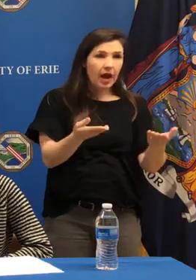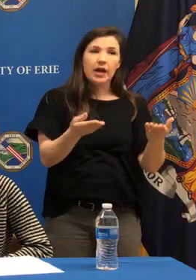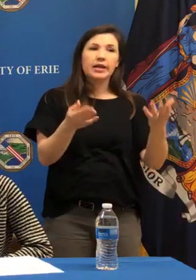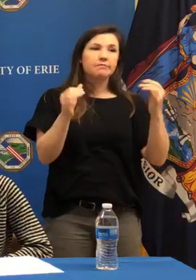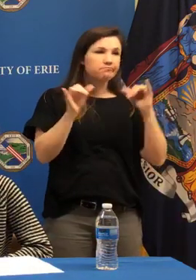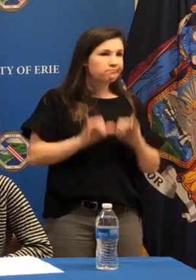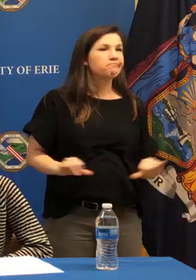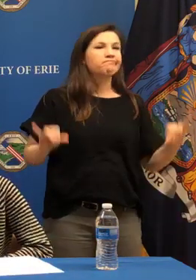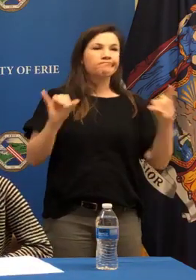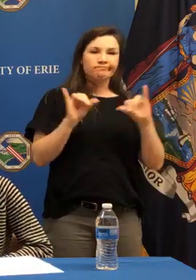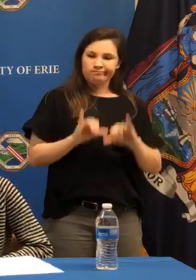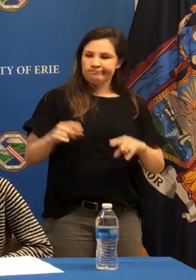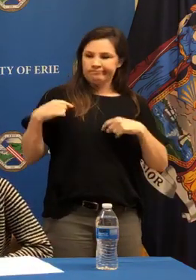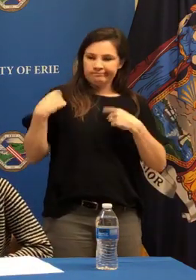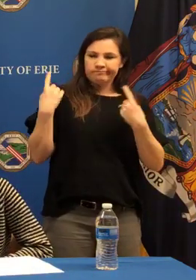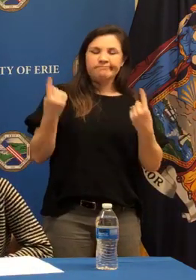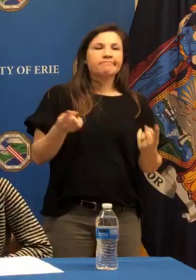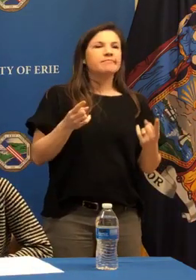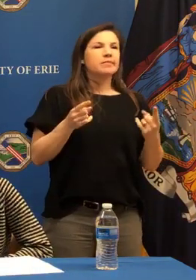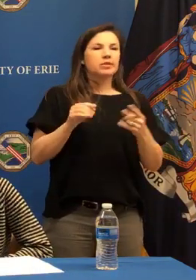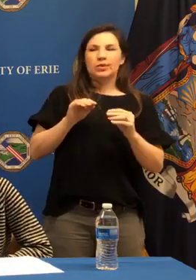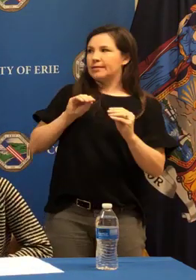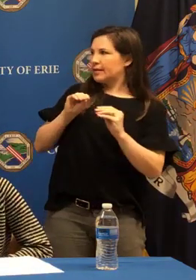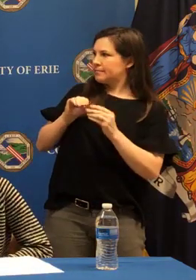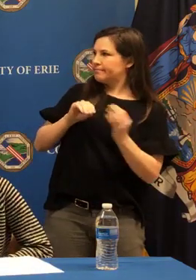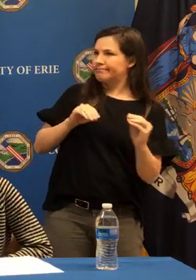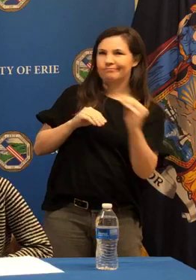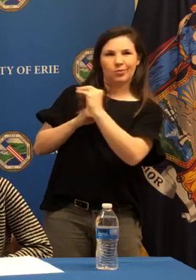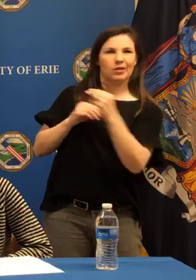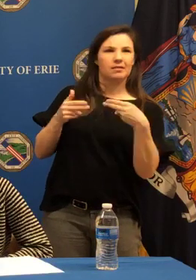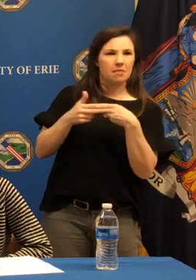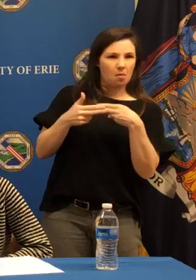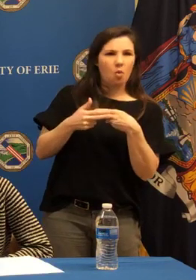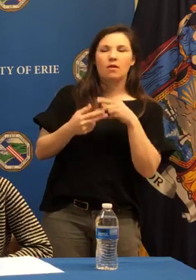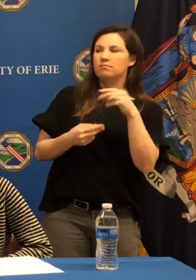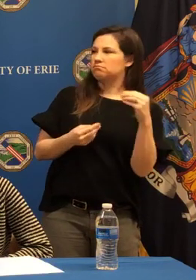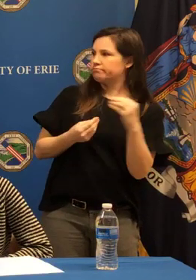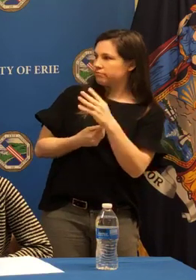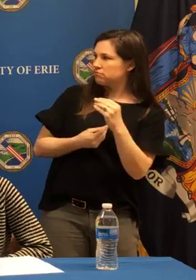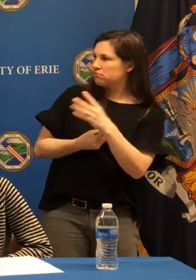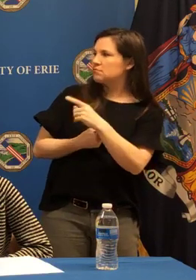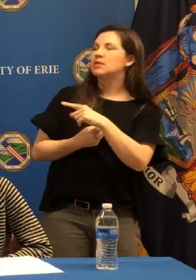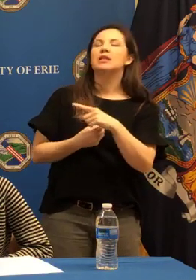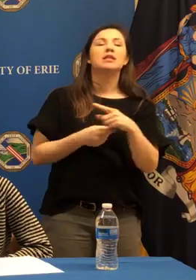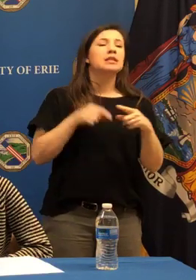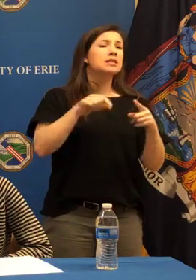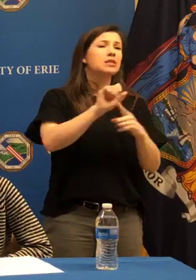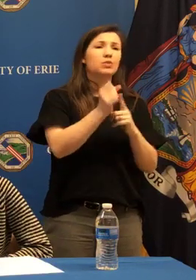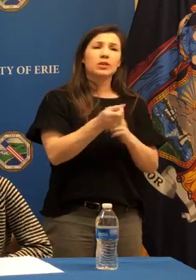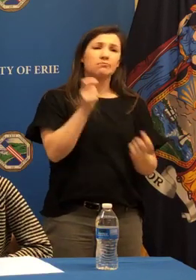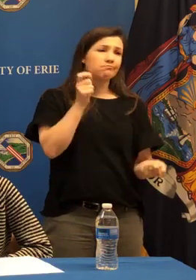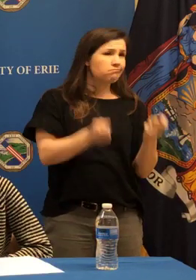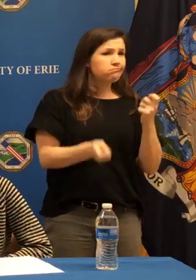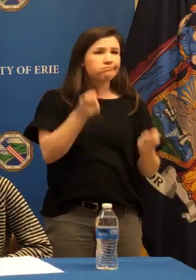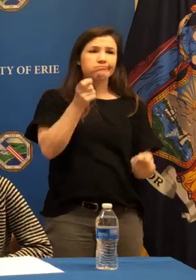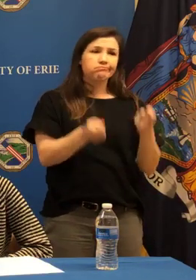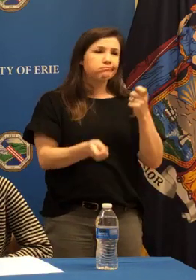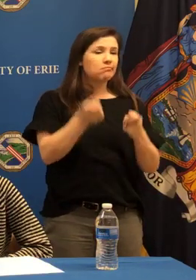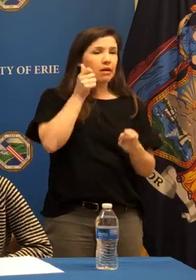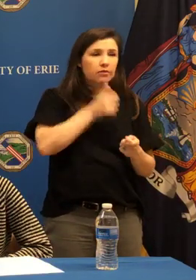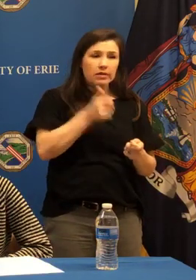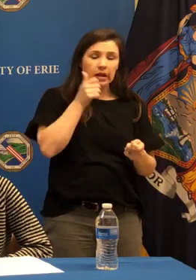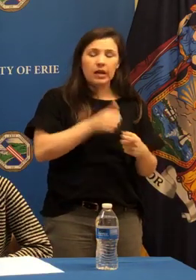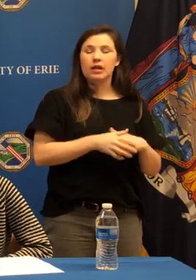was when we put the information in our PowerPoint presentation and received it. The situation is fluid. It changes daily.